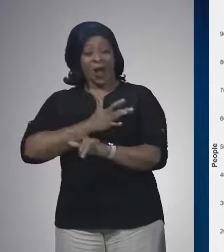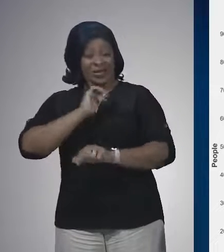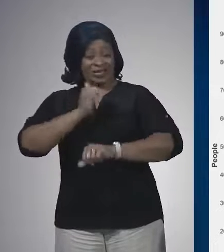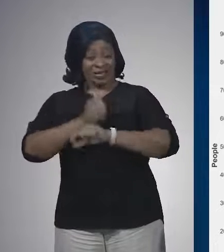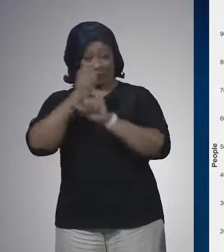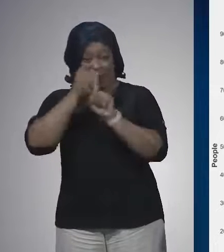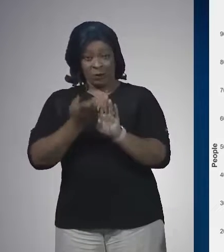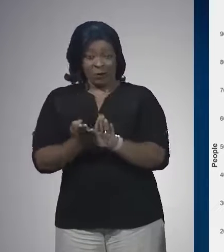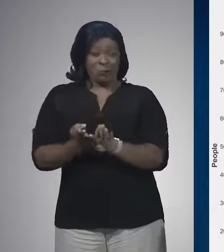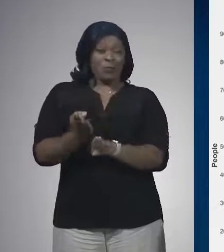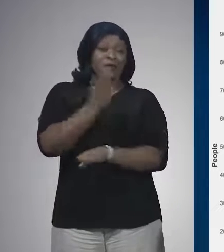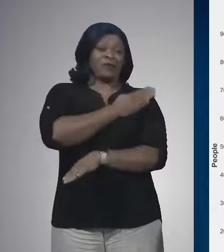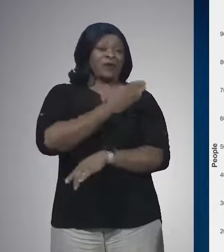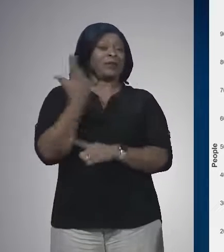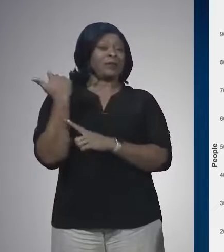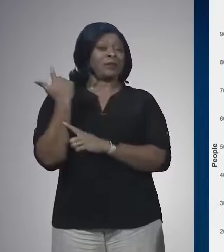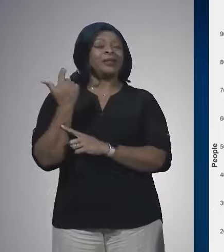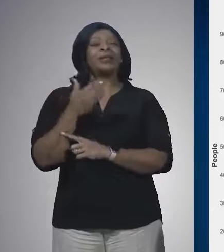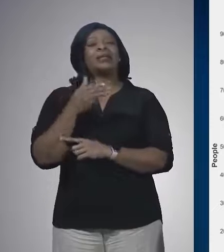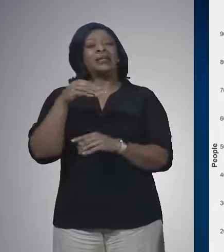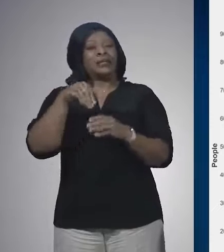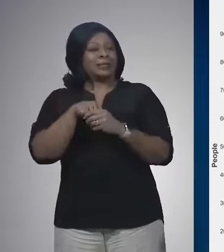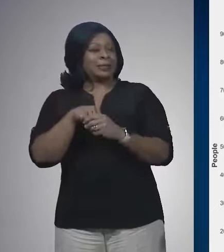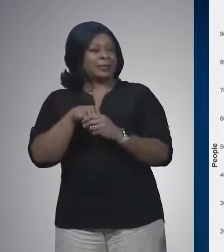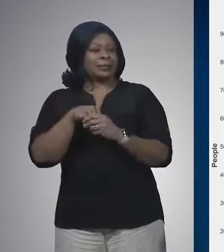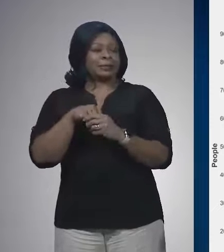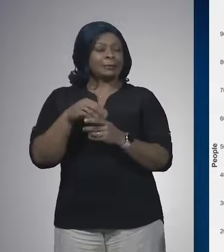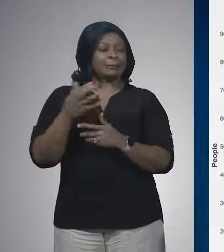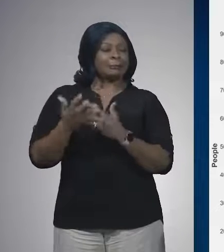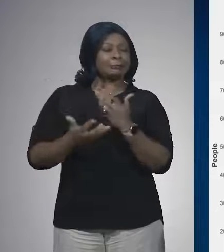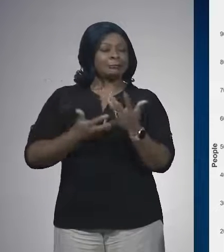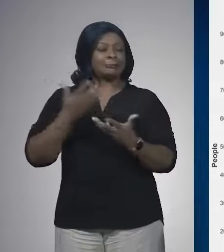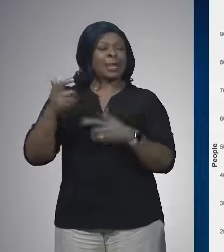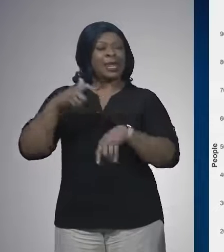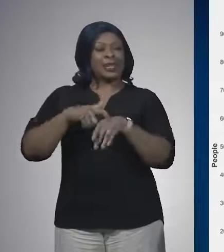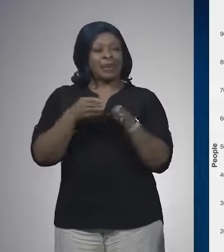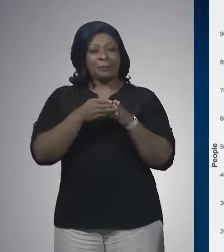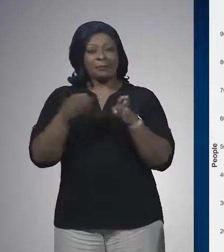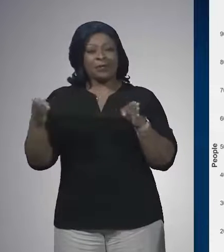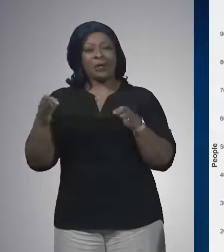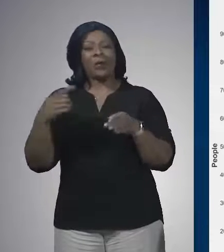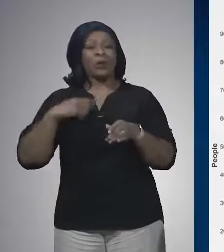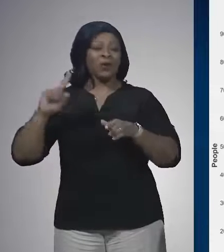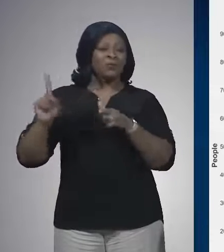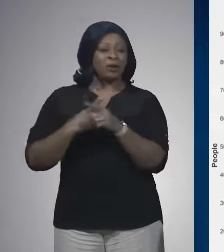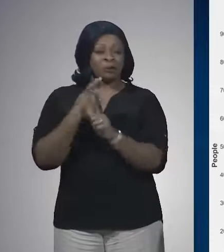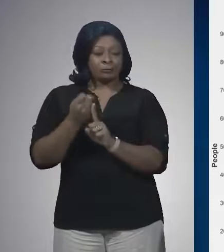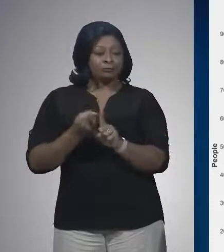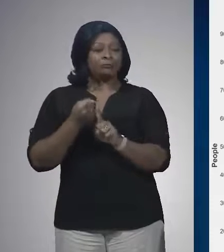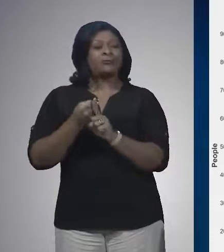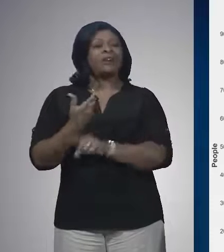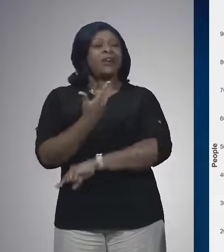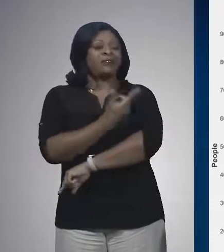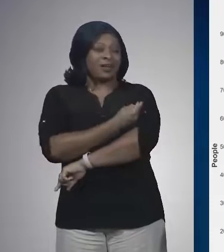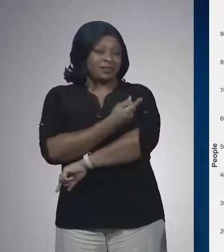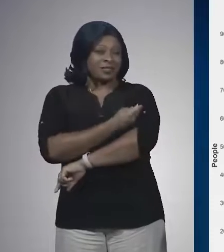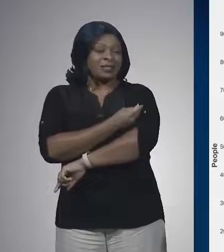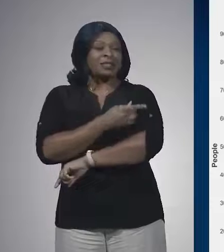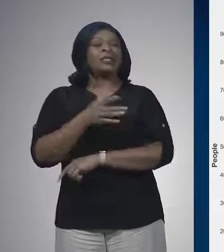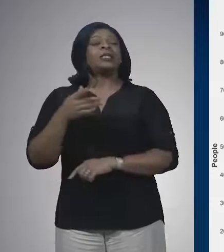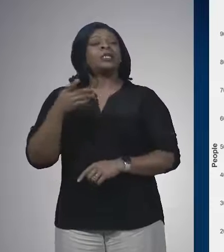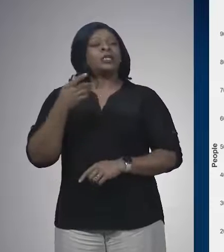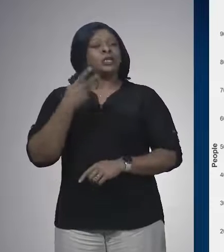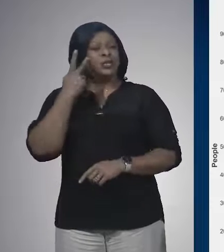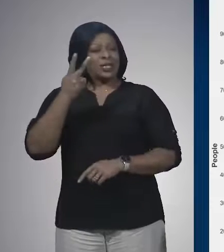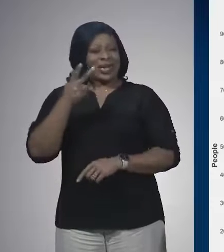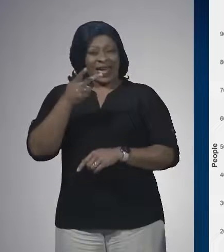in the pandemic and early on in the period of time when we first had vaccinations. You see, we are more